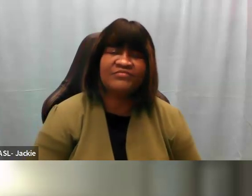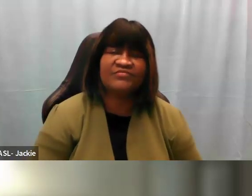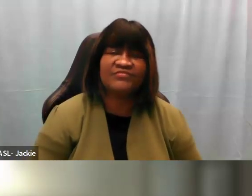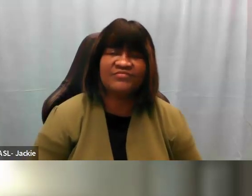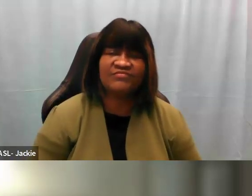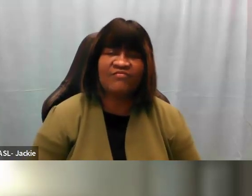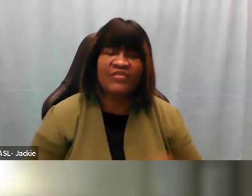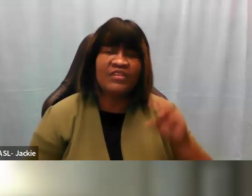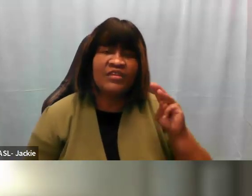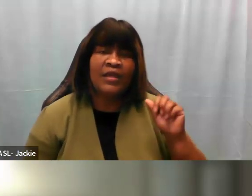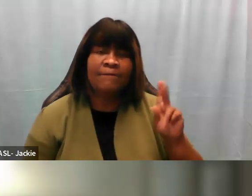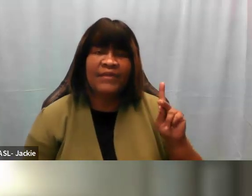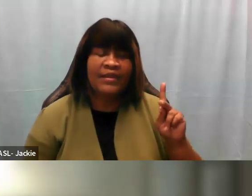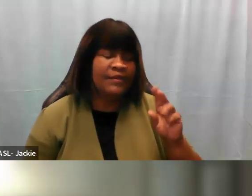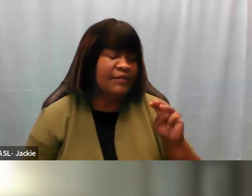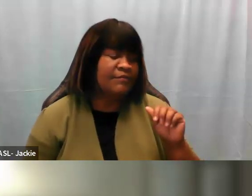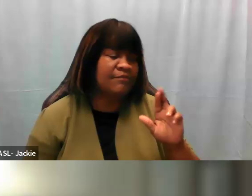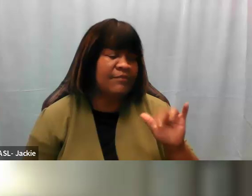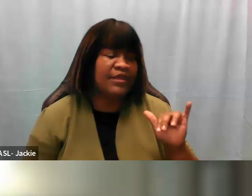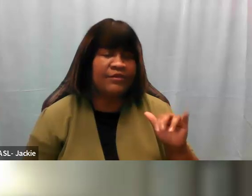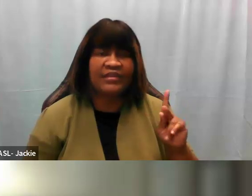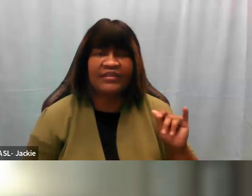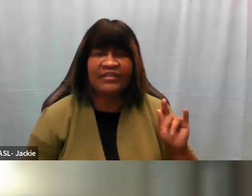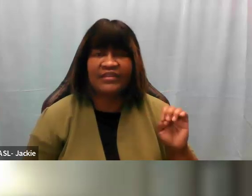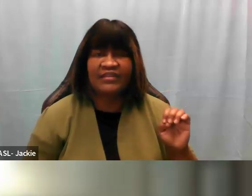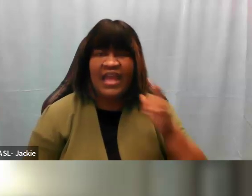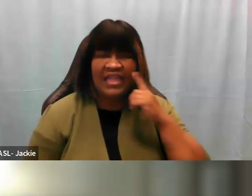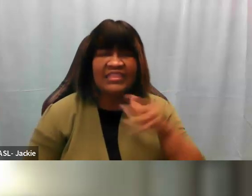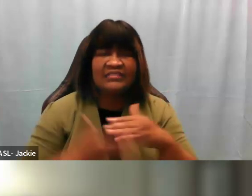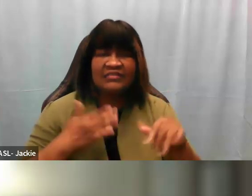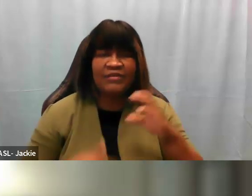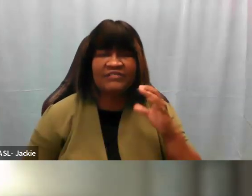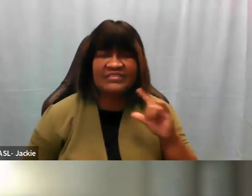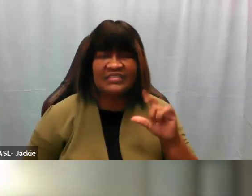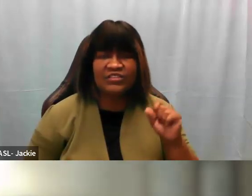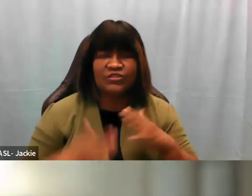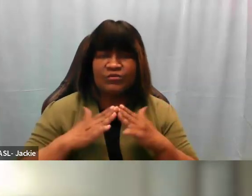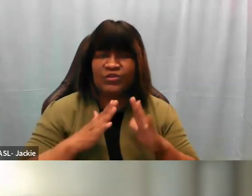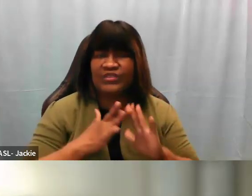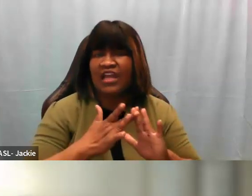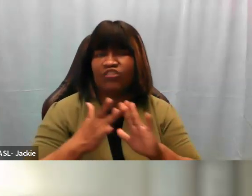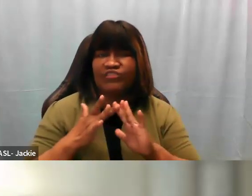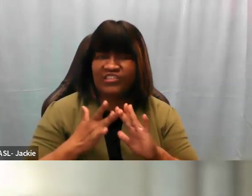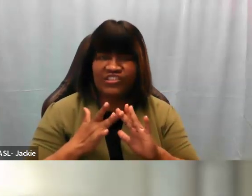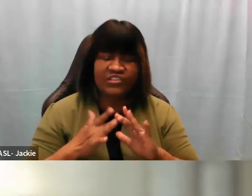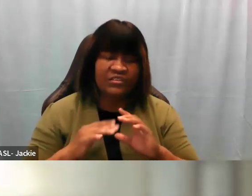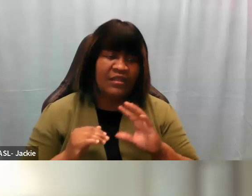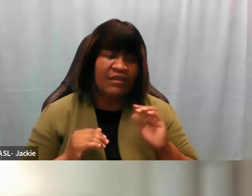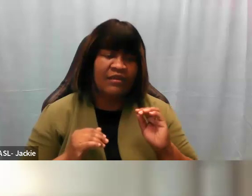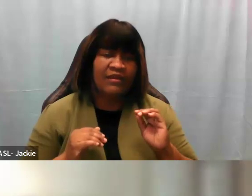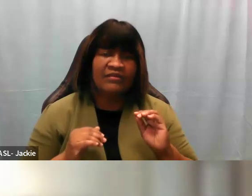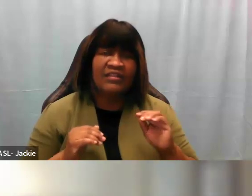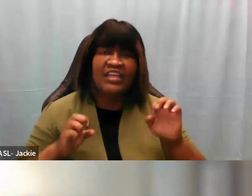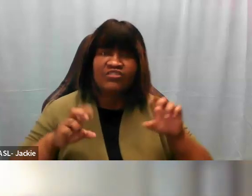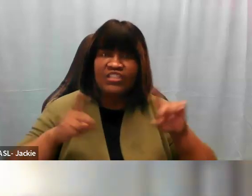And I think too, that's where some of SIL's community outreach and